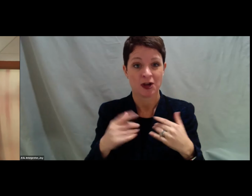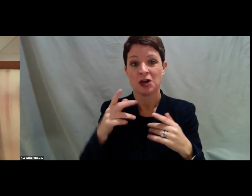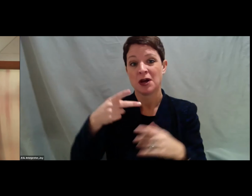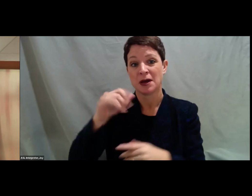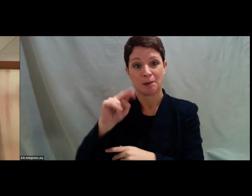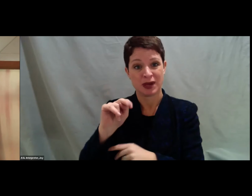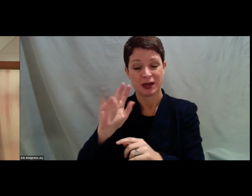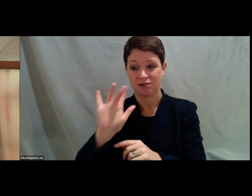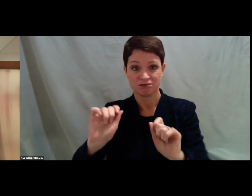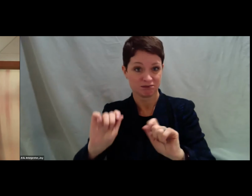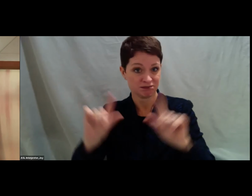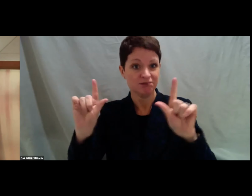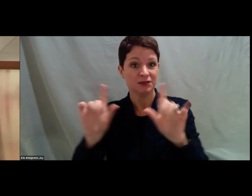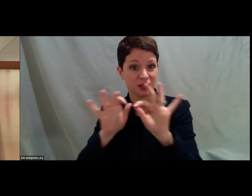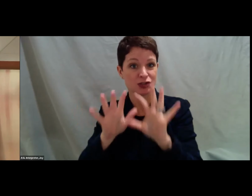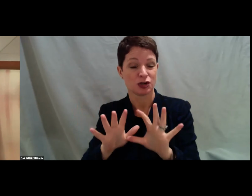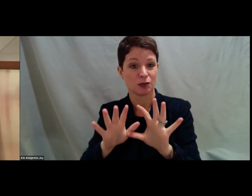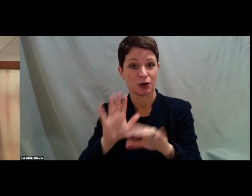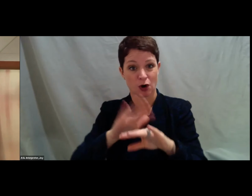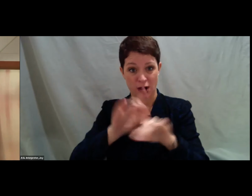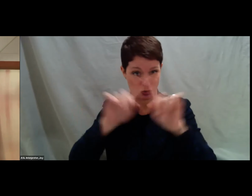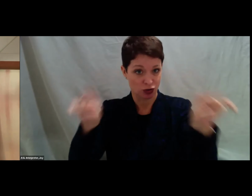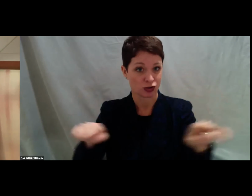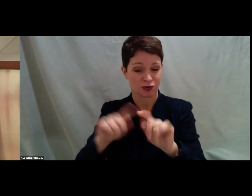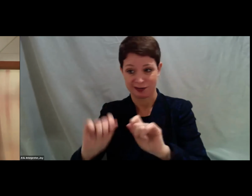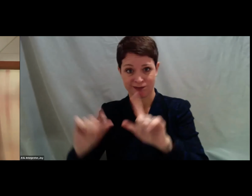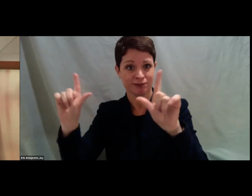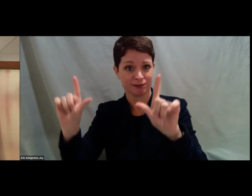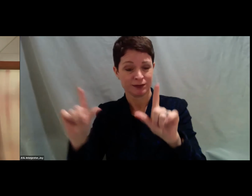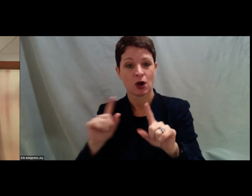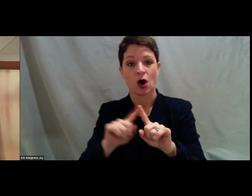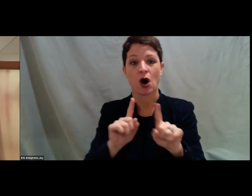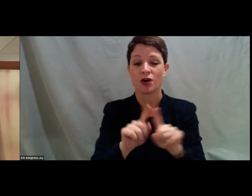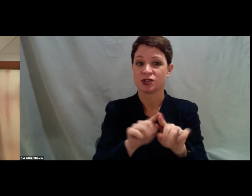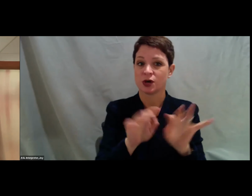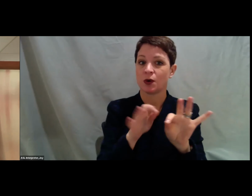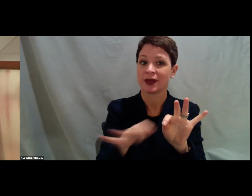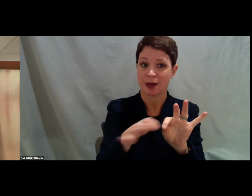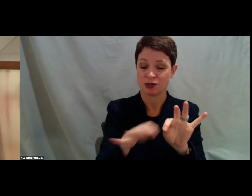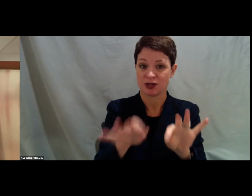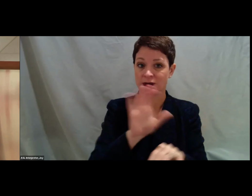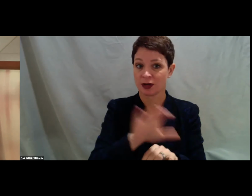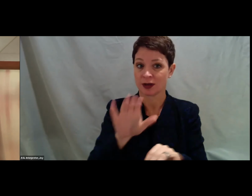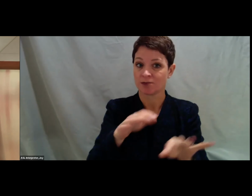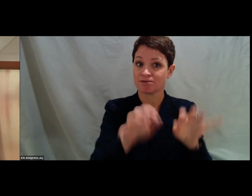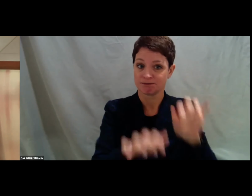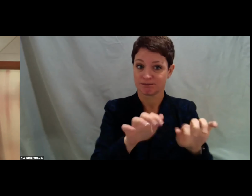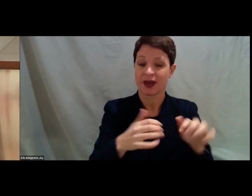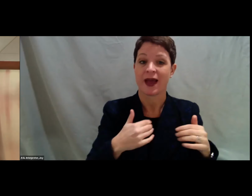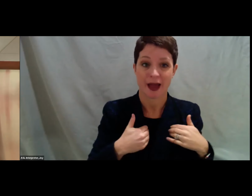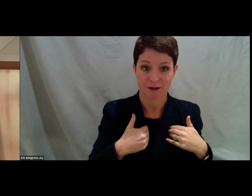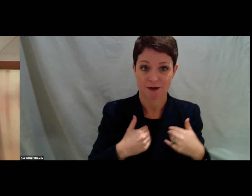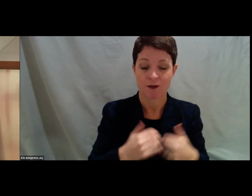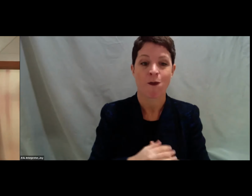to your screen to make her bigger, as well as manual closed captioning as standard accommodations for the